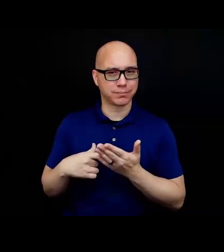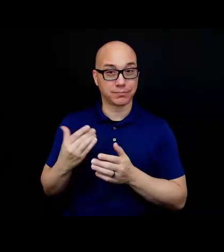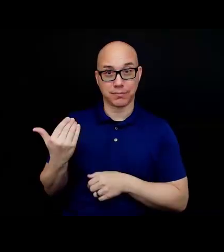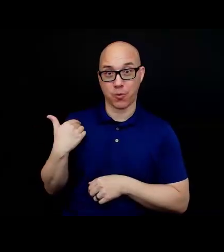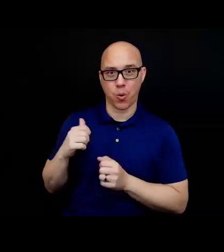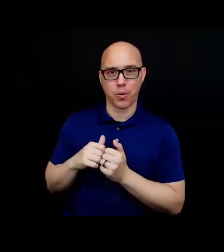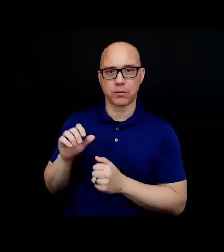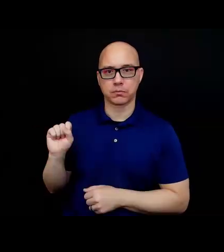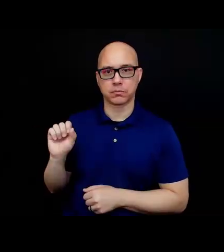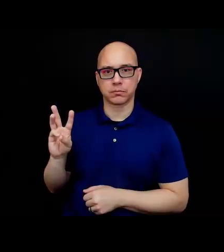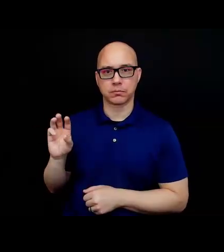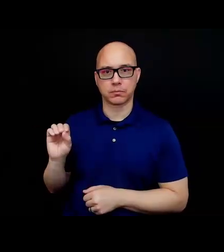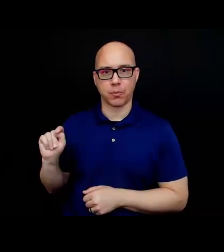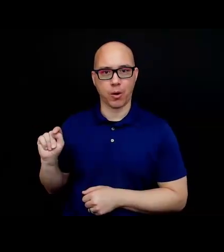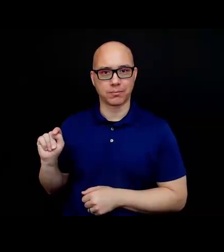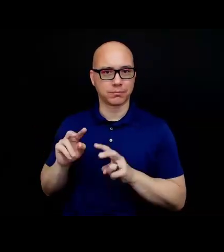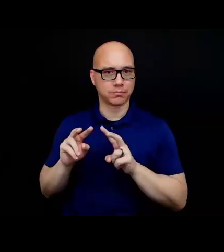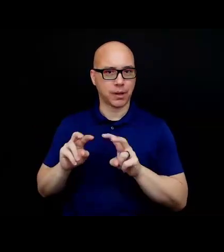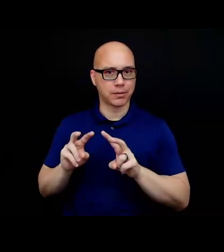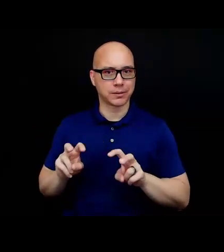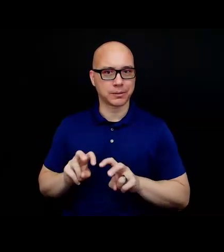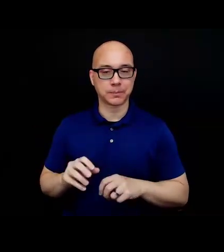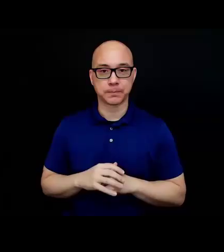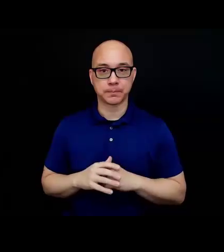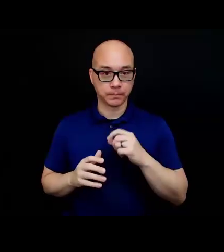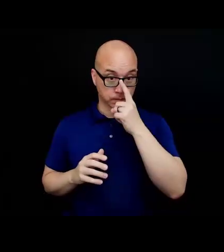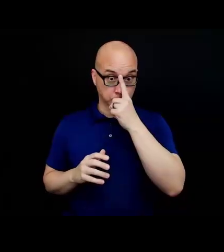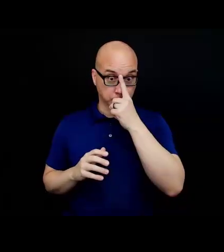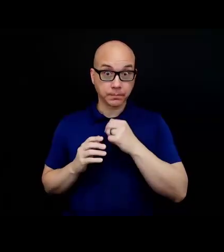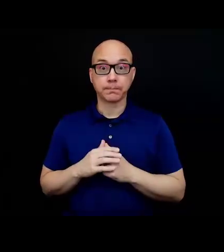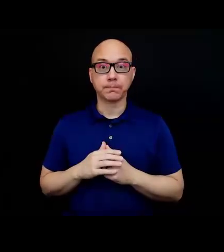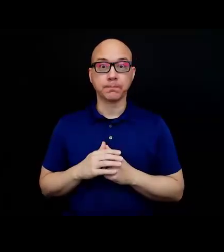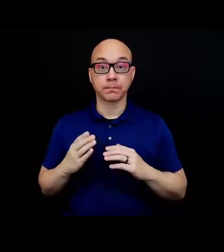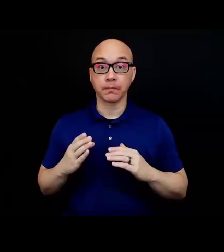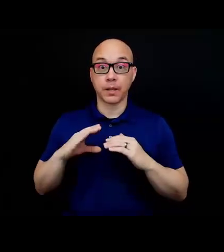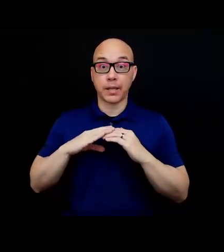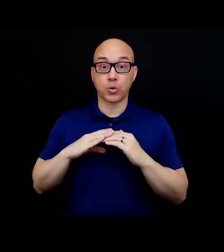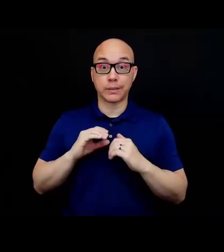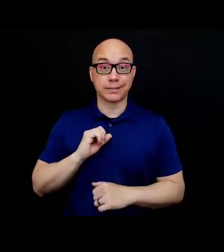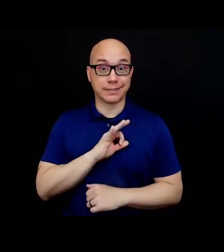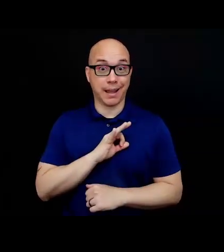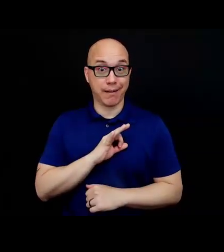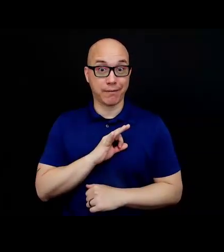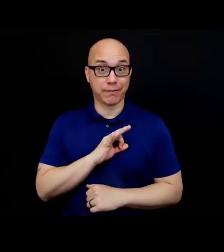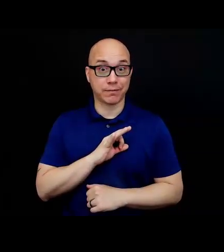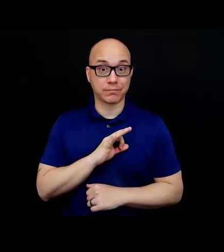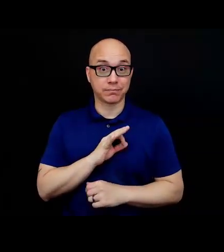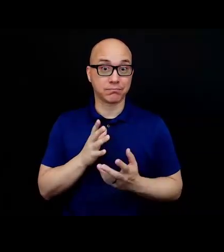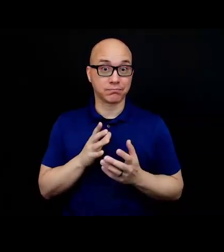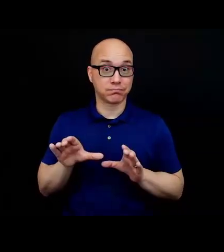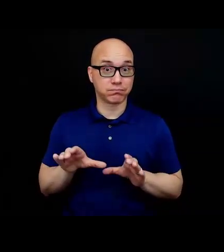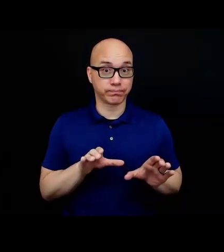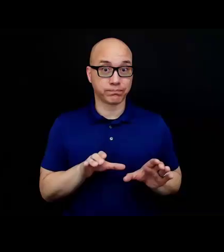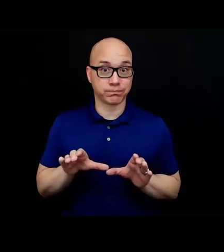analysis. Increase staff productivity. Now, also, you'll be able to manage the cash that's in